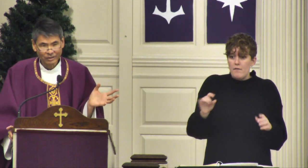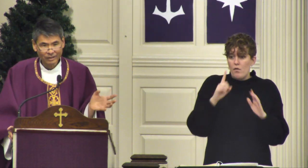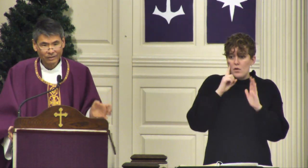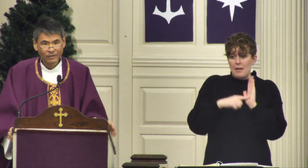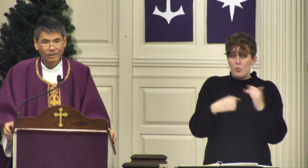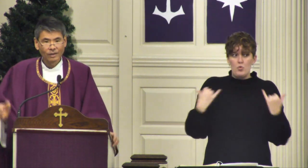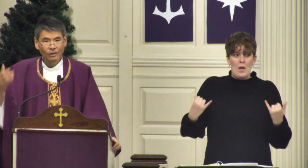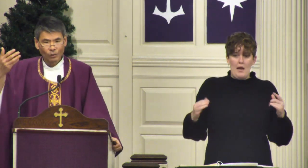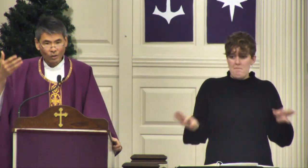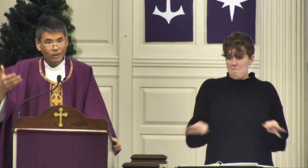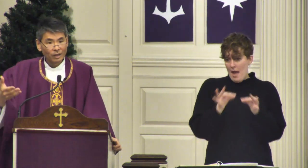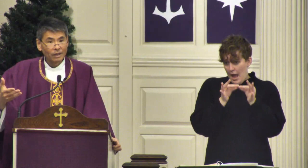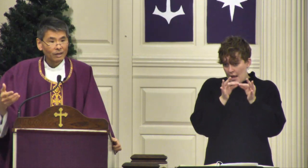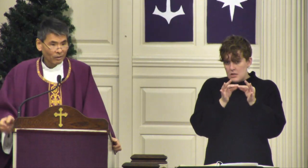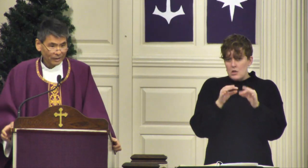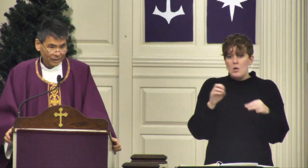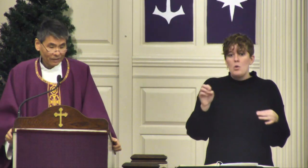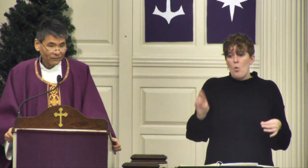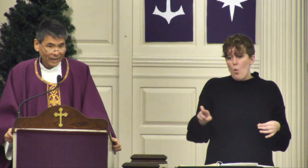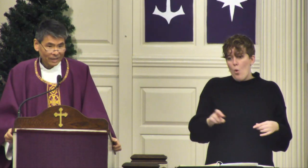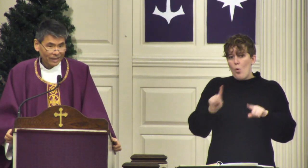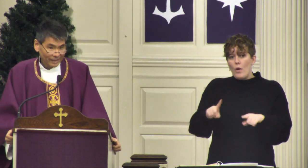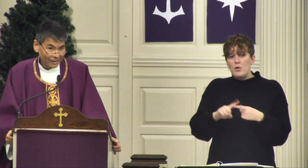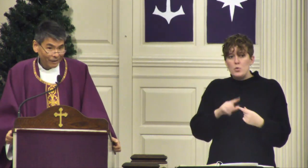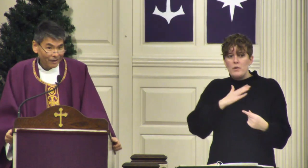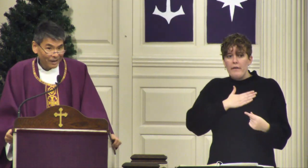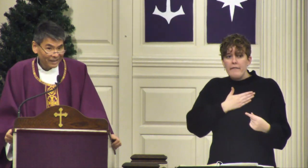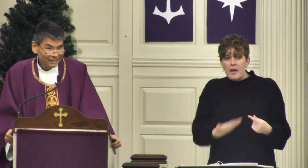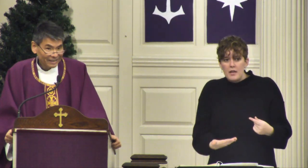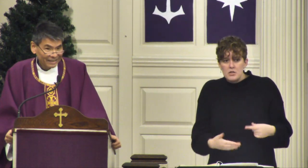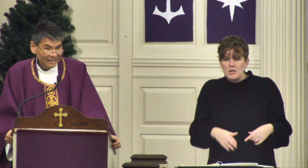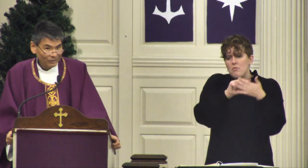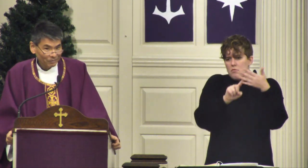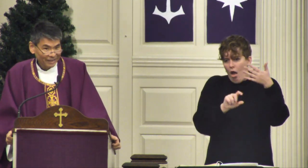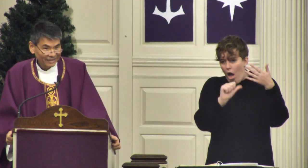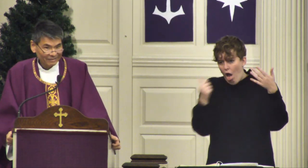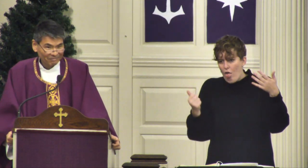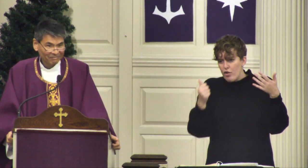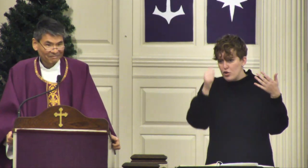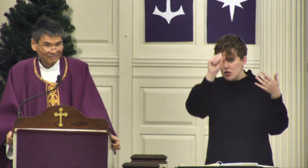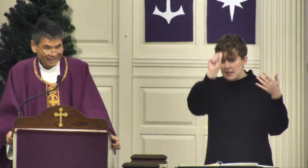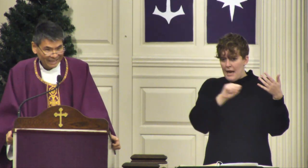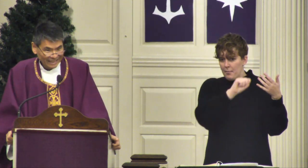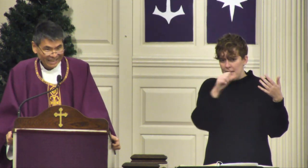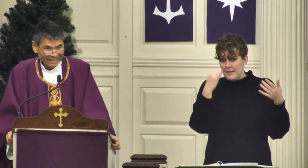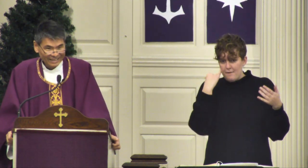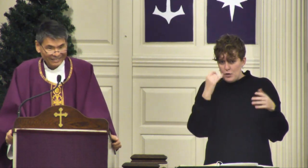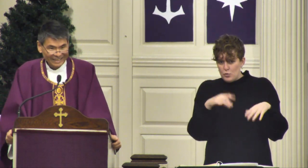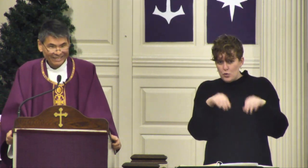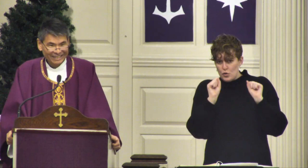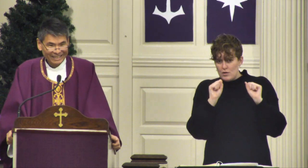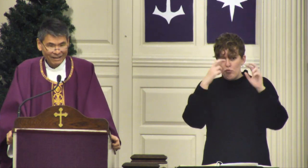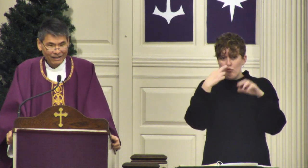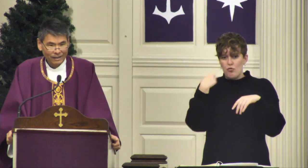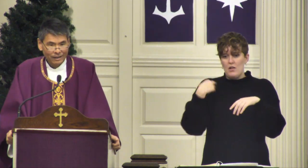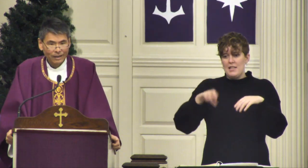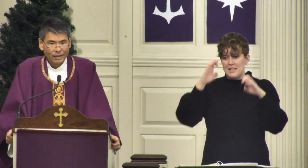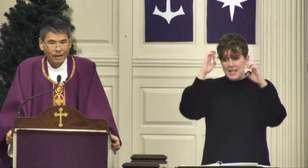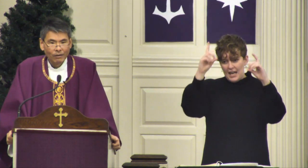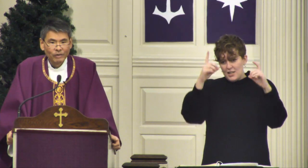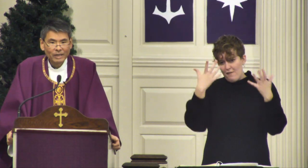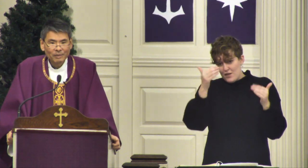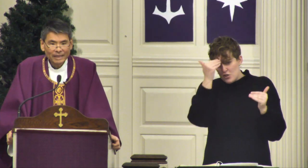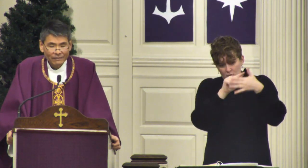Eucharist or going to confession, and there are others, if you've been to CCD, you know what those others are.